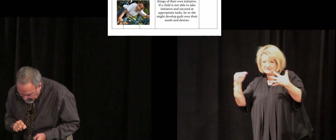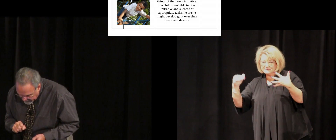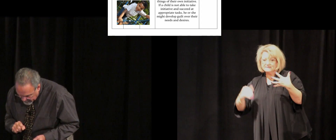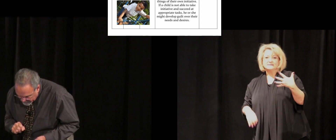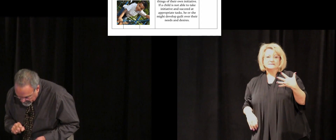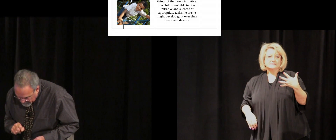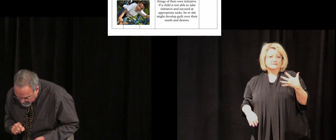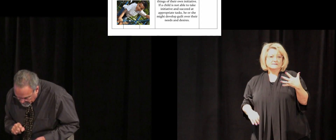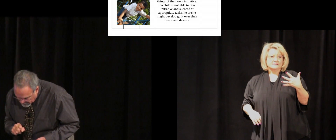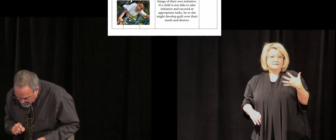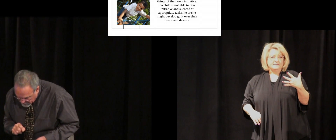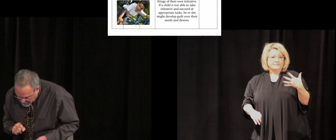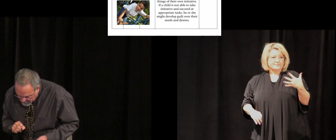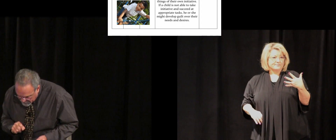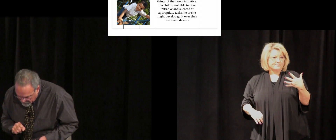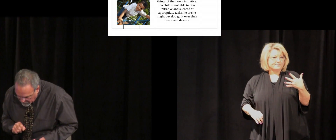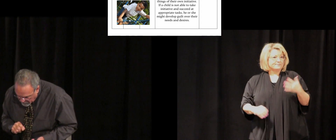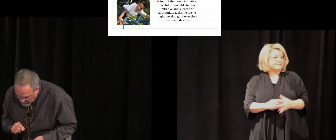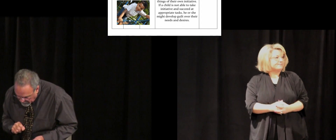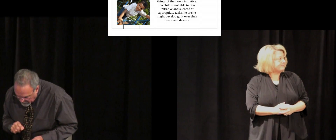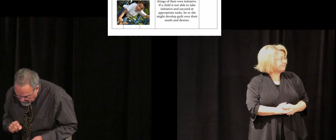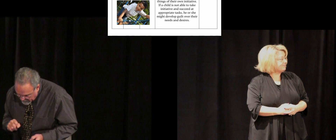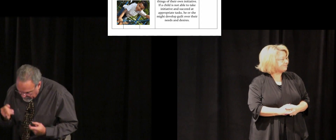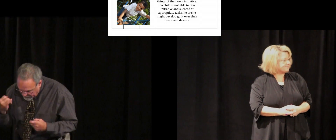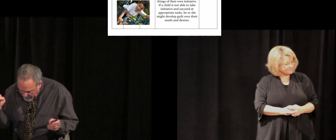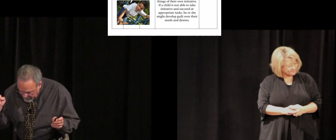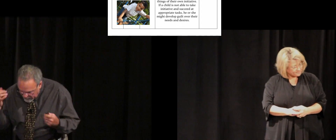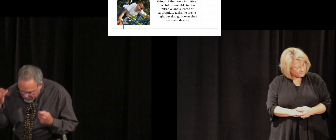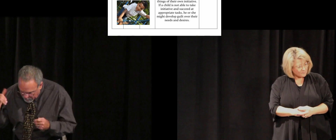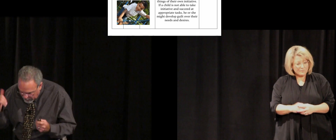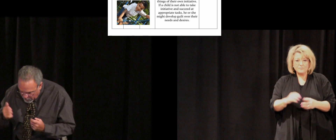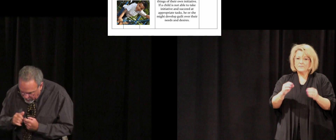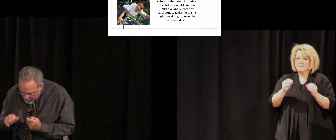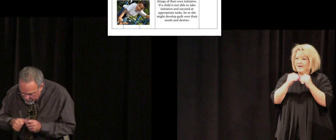you died because he never saw a deaf grown-up adult